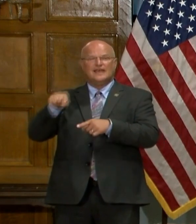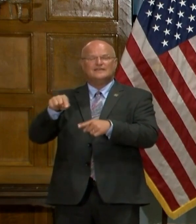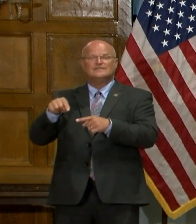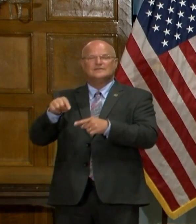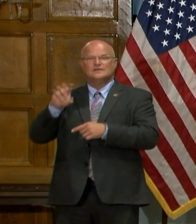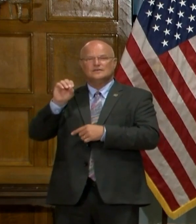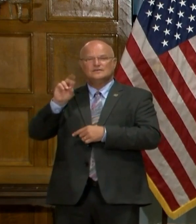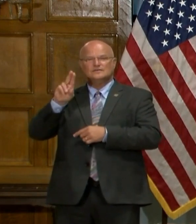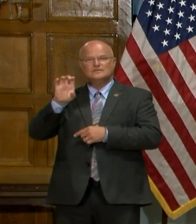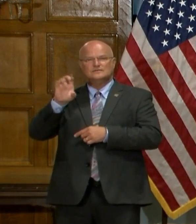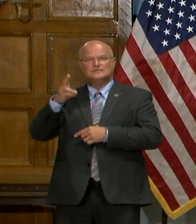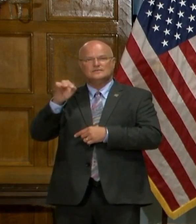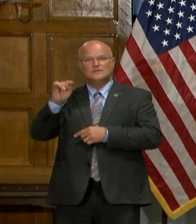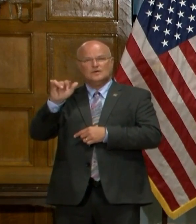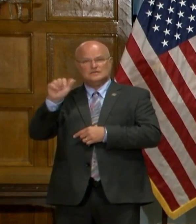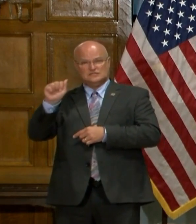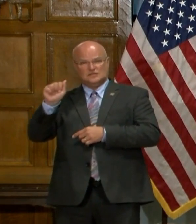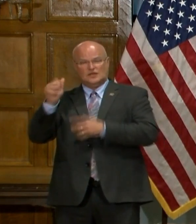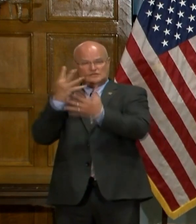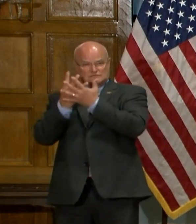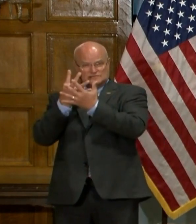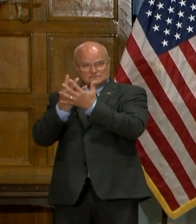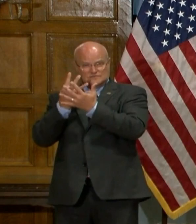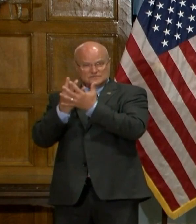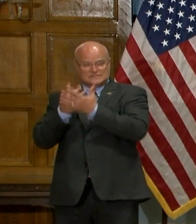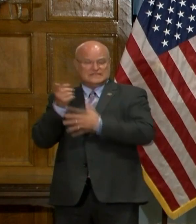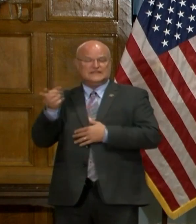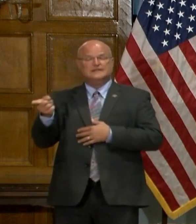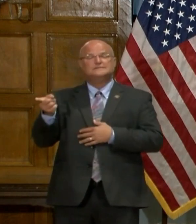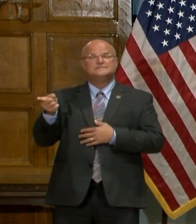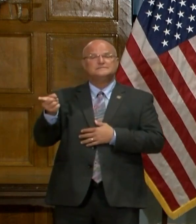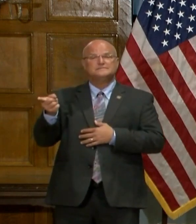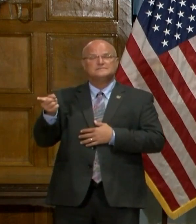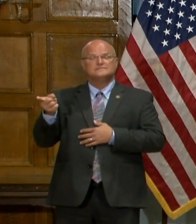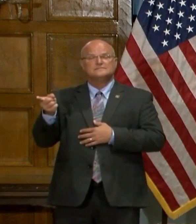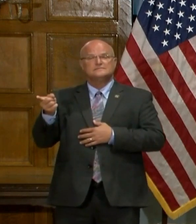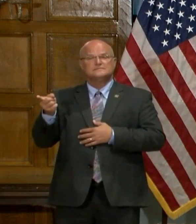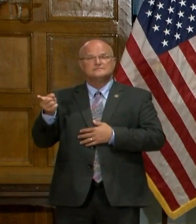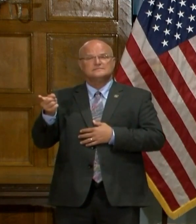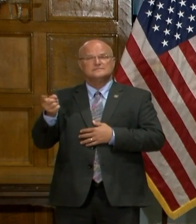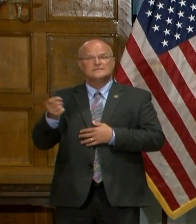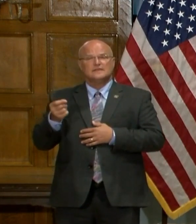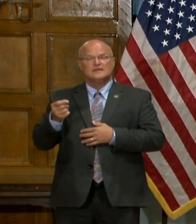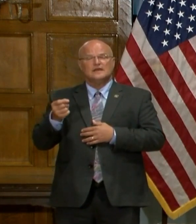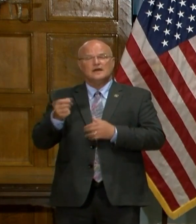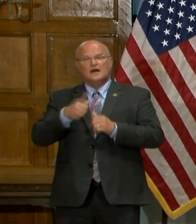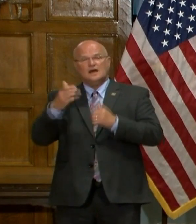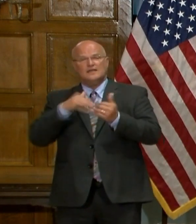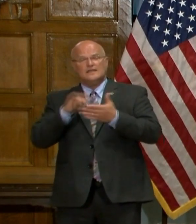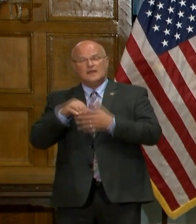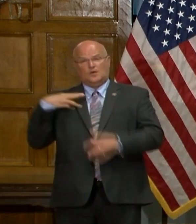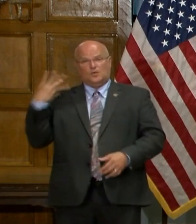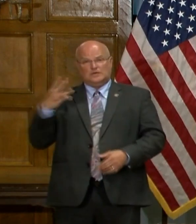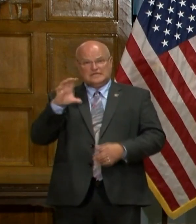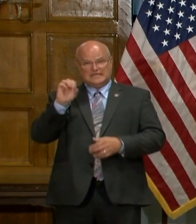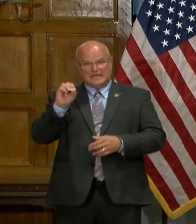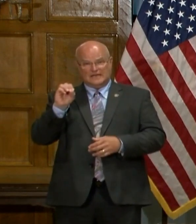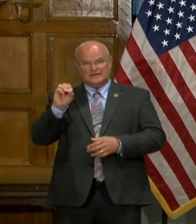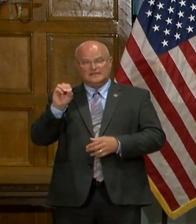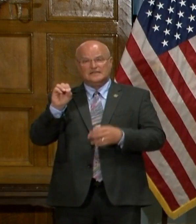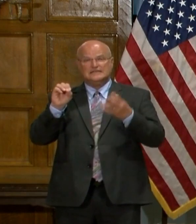the Ouachita River Correctional Facility that's there. Beyond that, Washington County